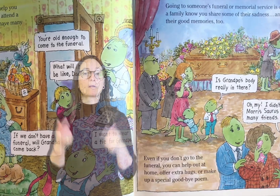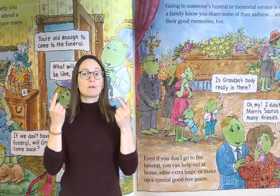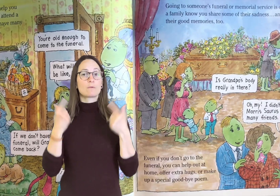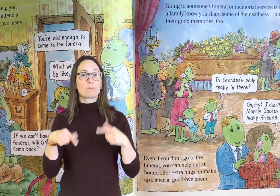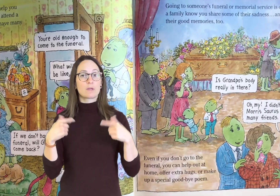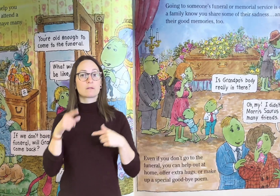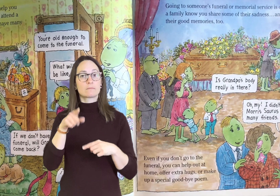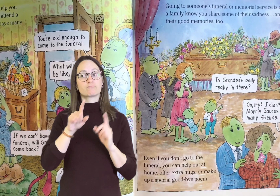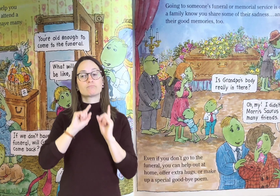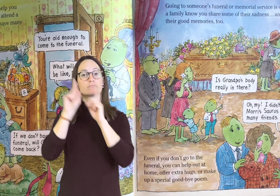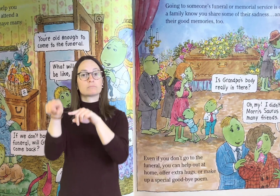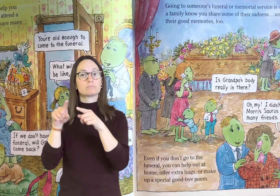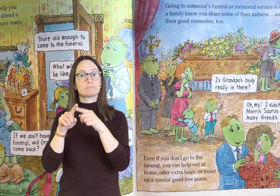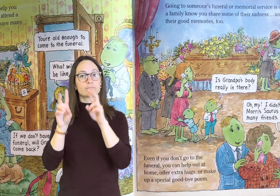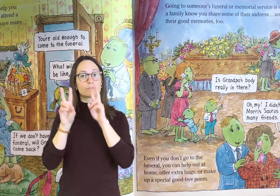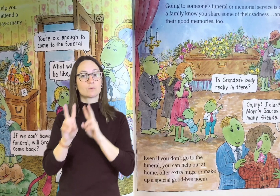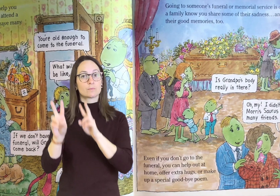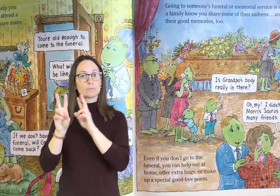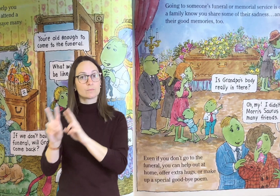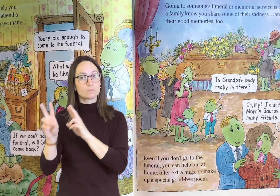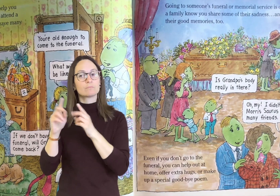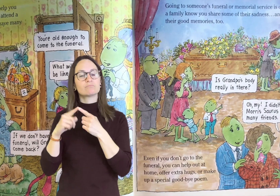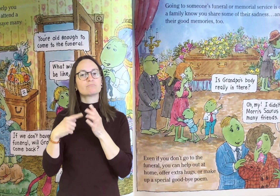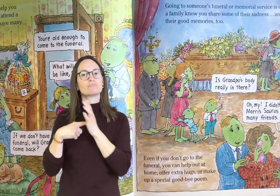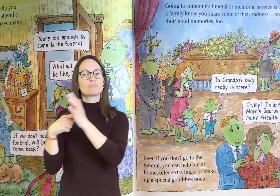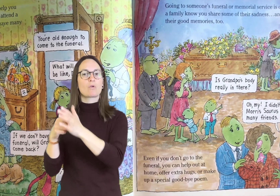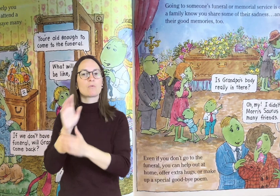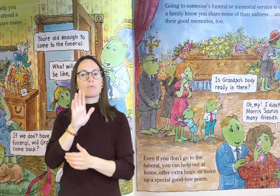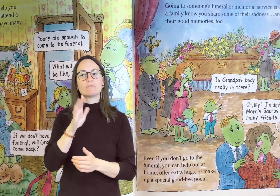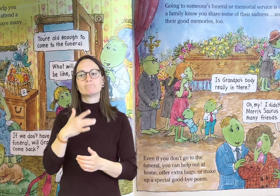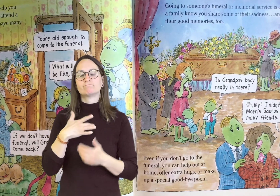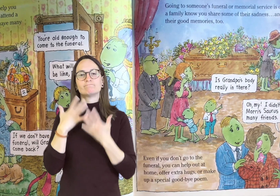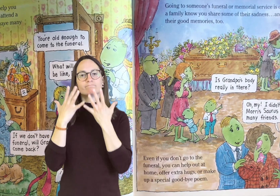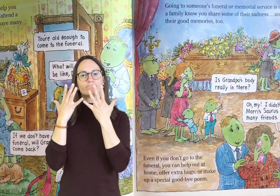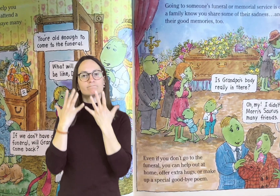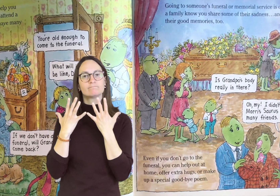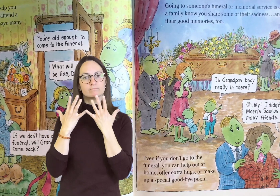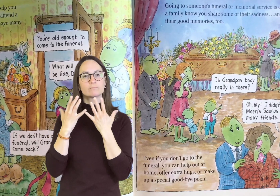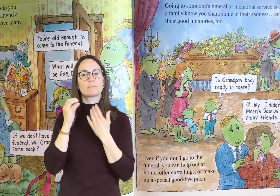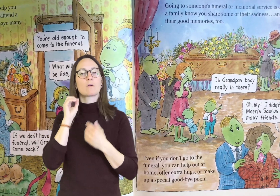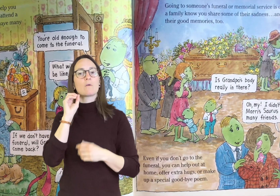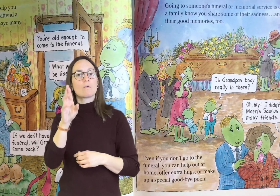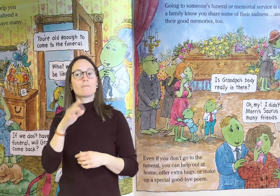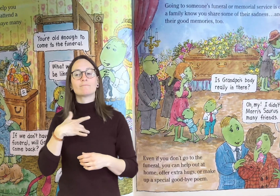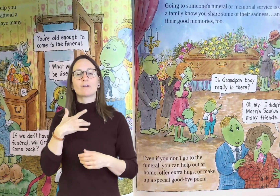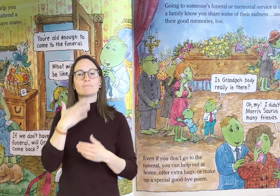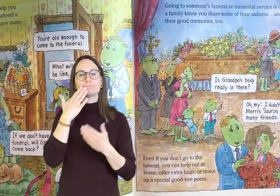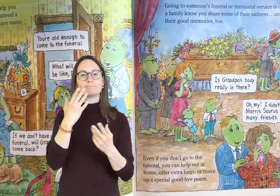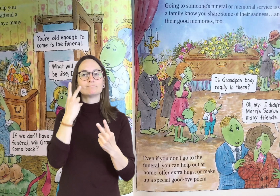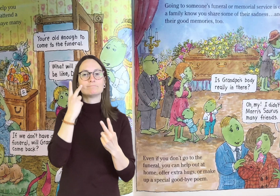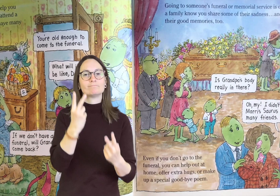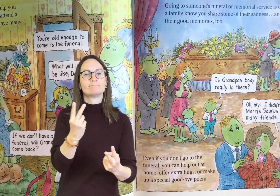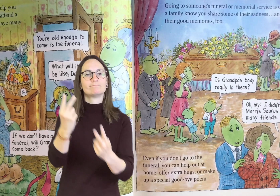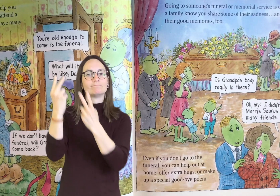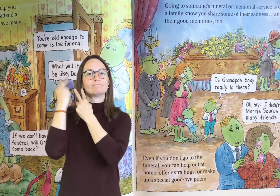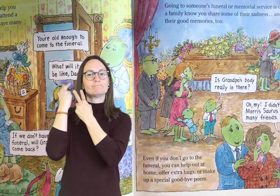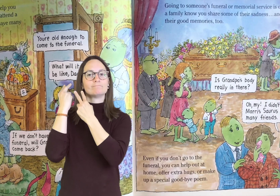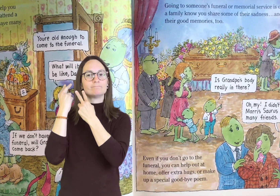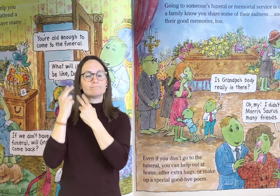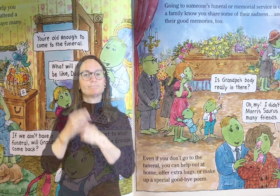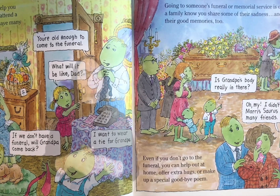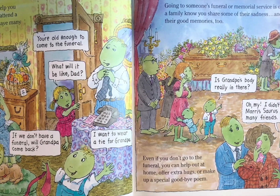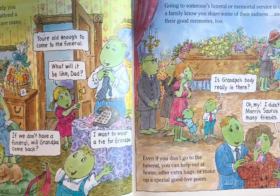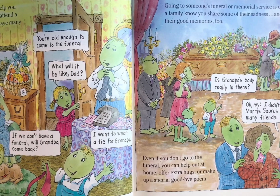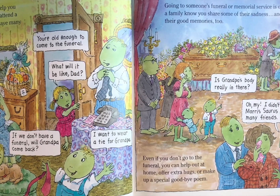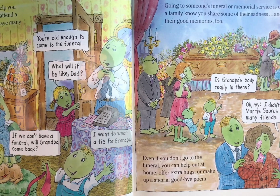Going to someone's funeral or memorial service is one way to let a family know you share some of their sadness and some of their